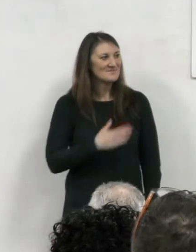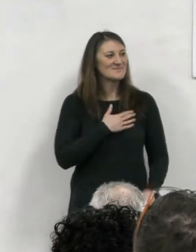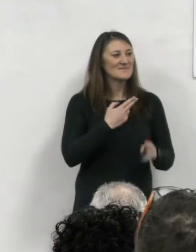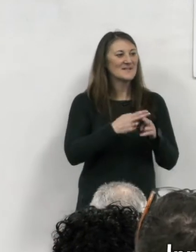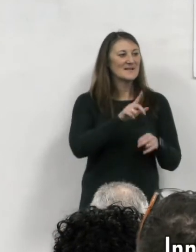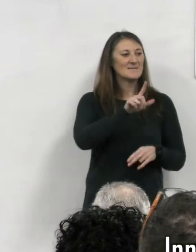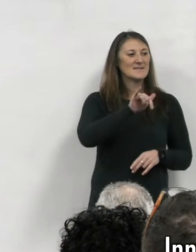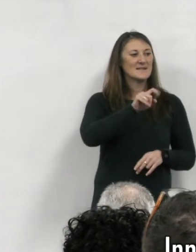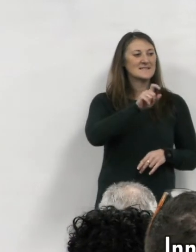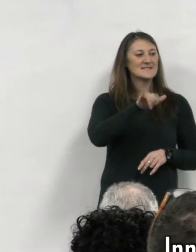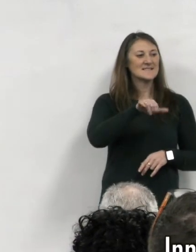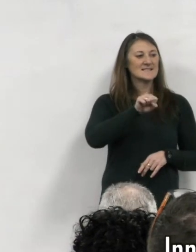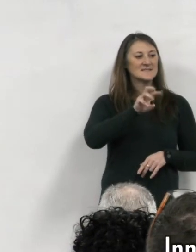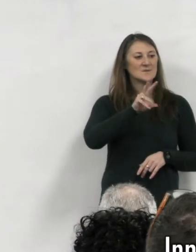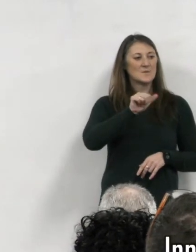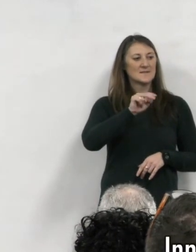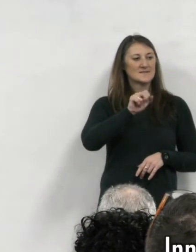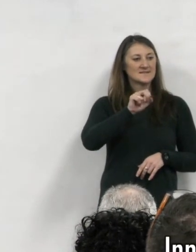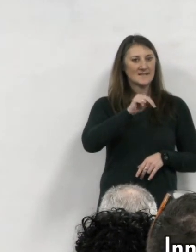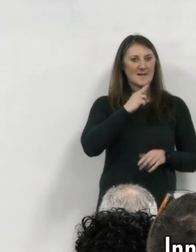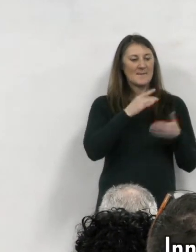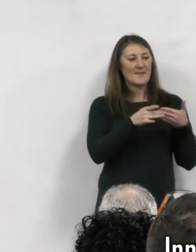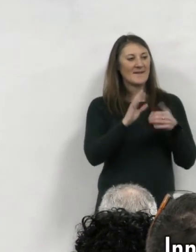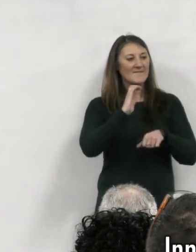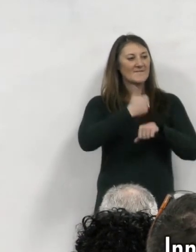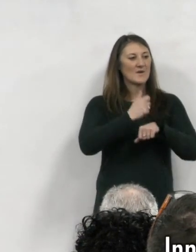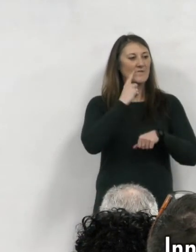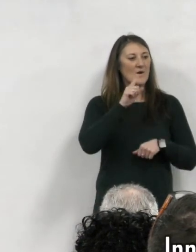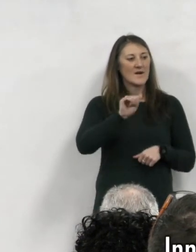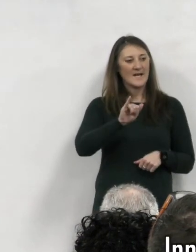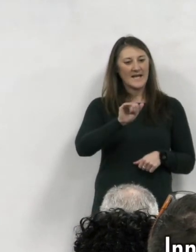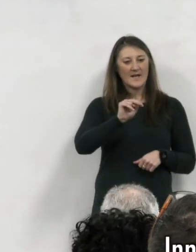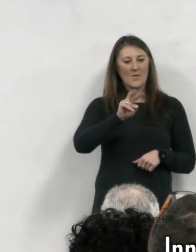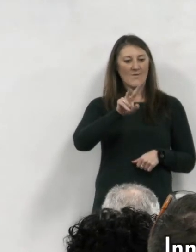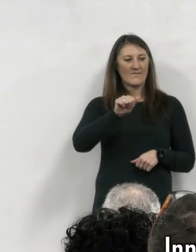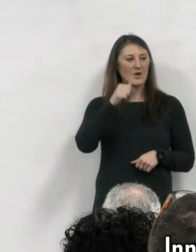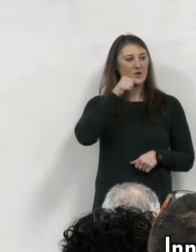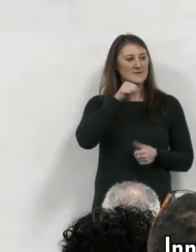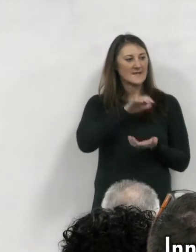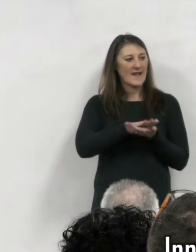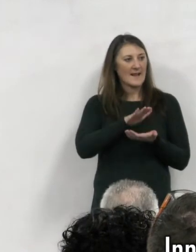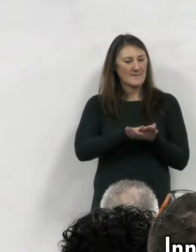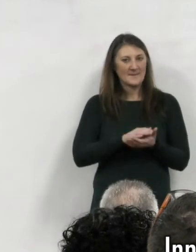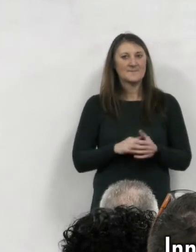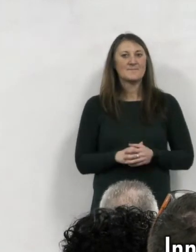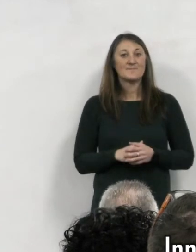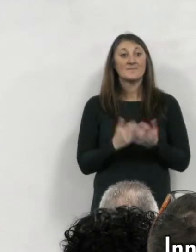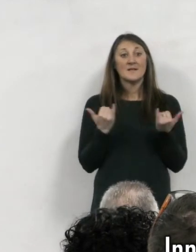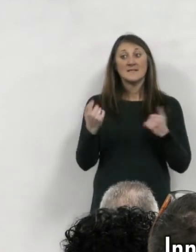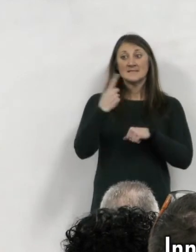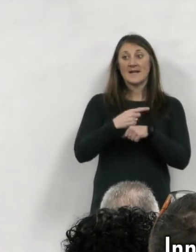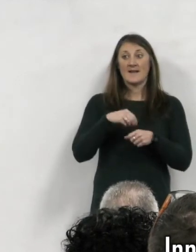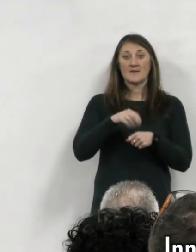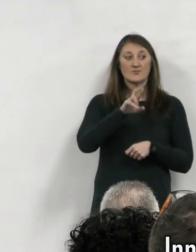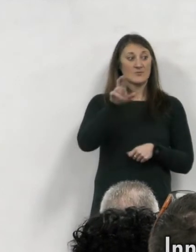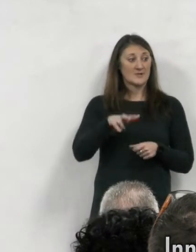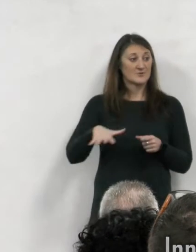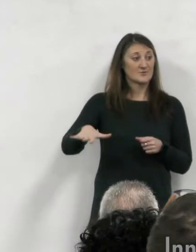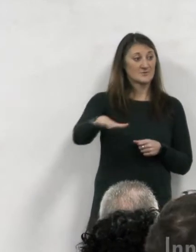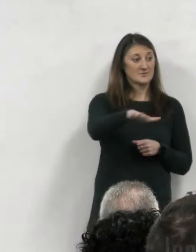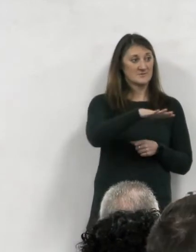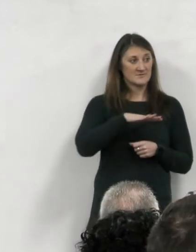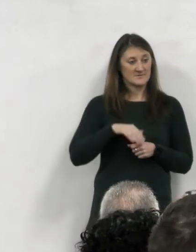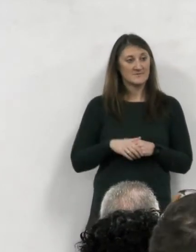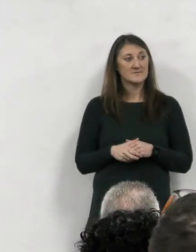My name is Lindsay Swanson, and I'm the lead founder of Innova Girls Academy. Today in Rochester,